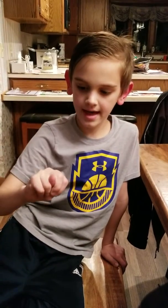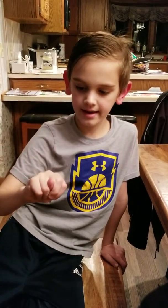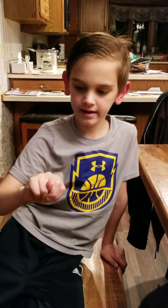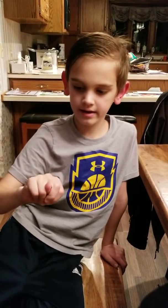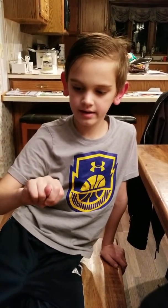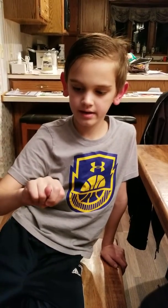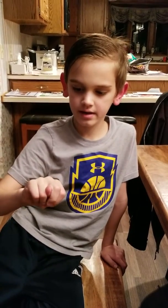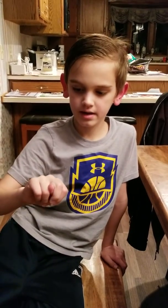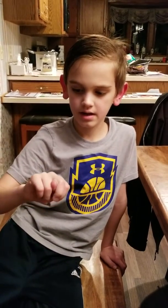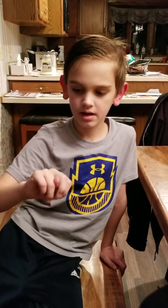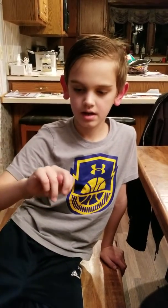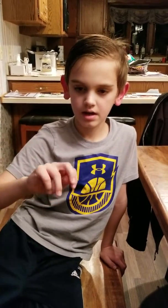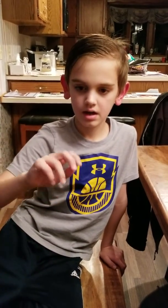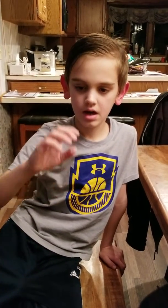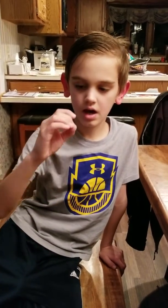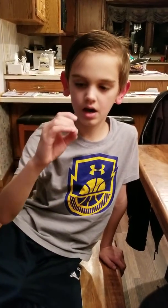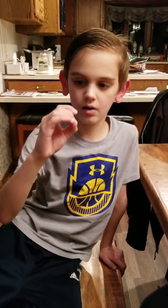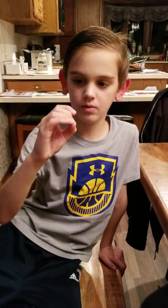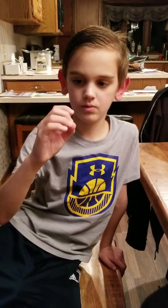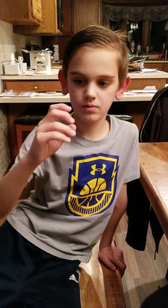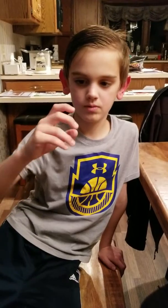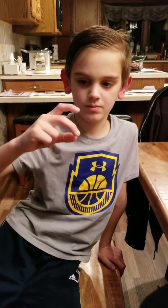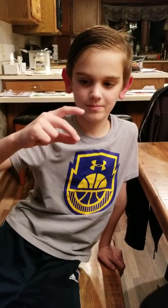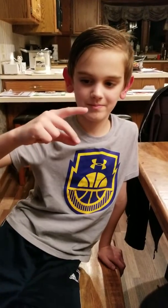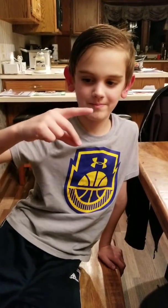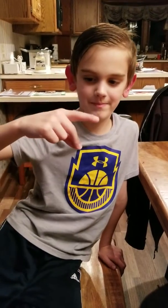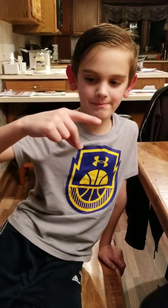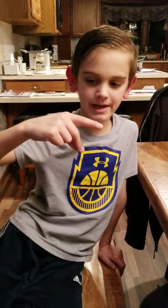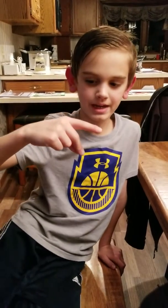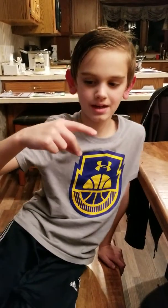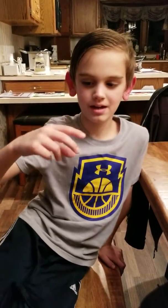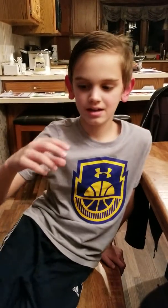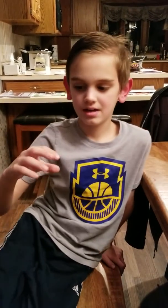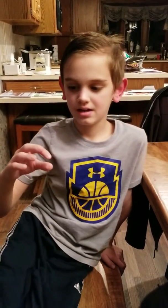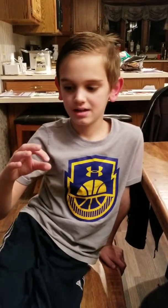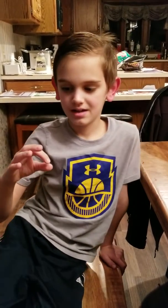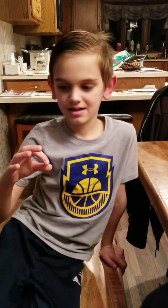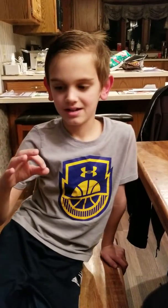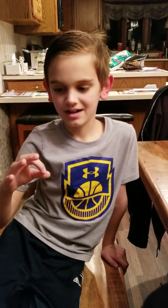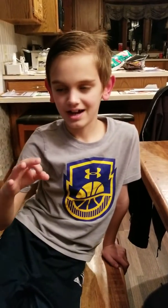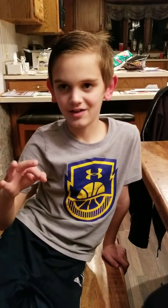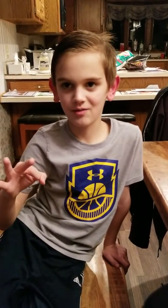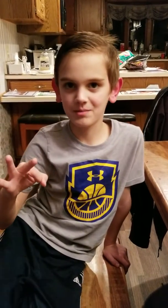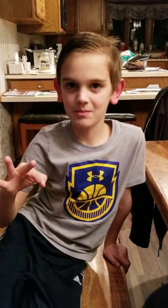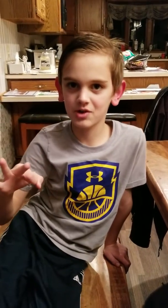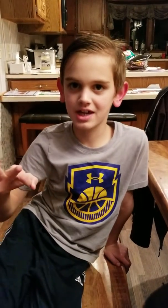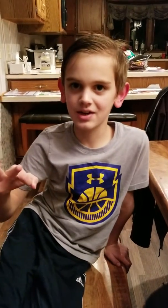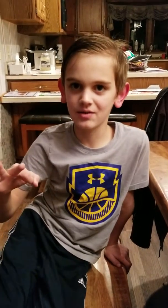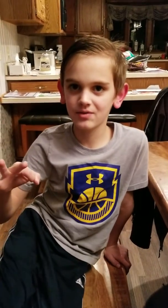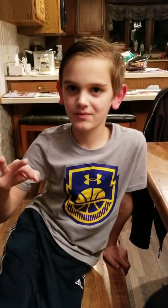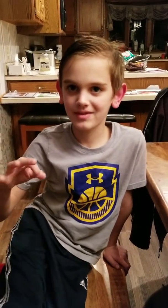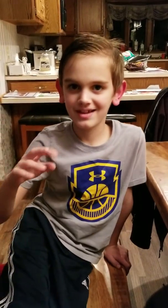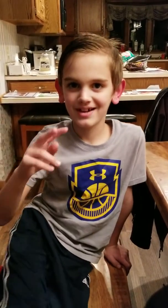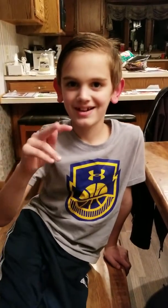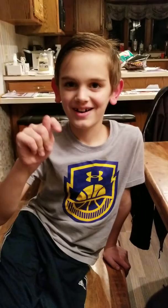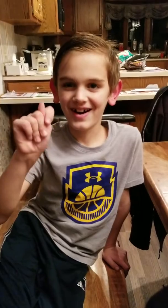-o-p. I don't remember here. Keep going